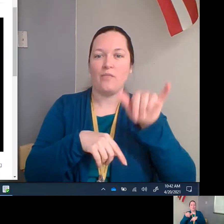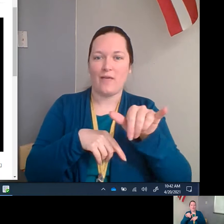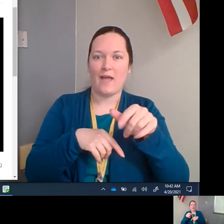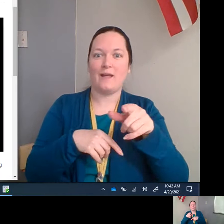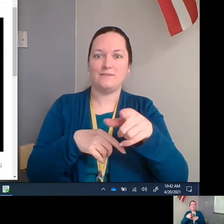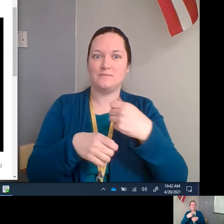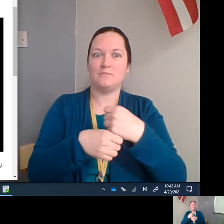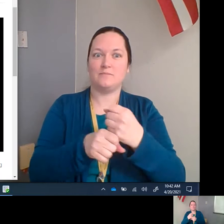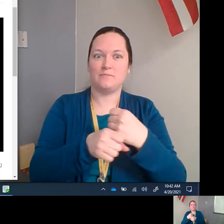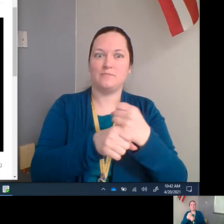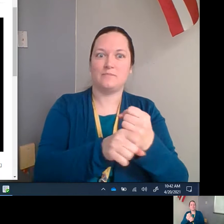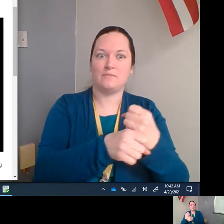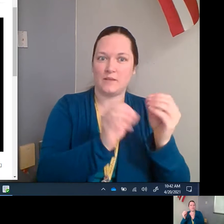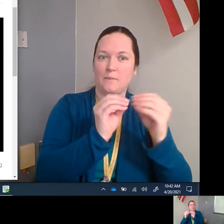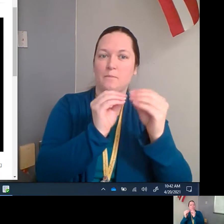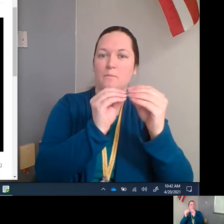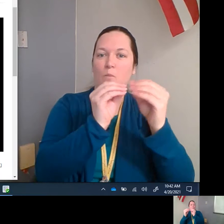down new amounts of